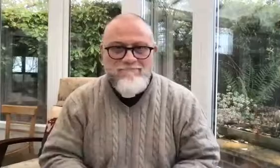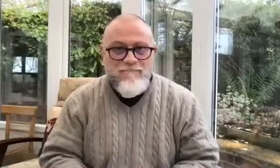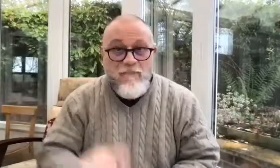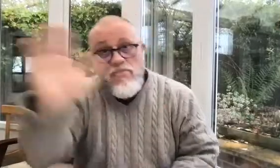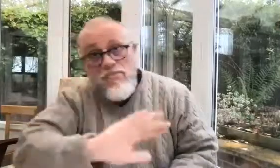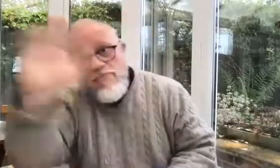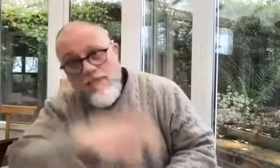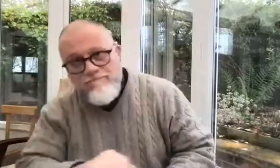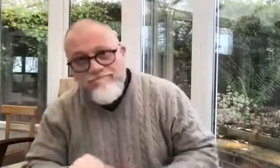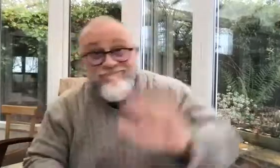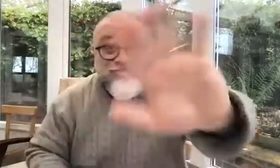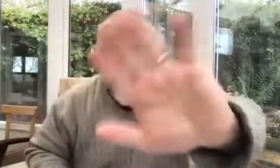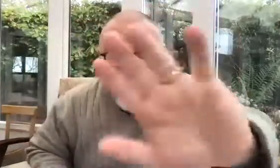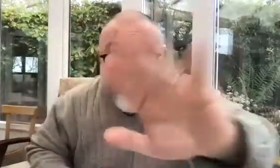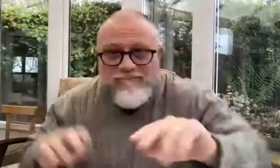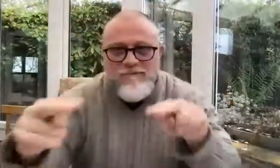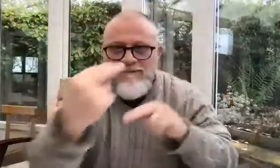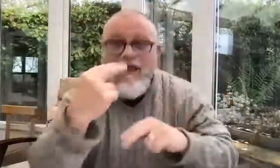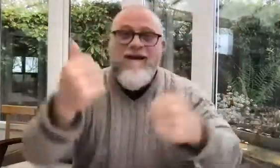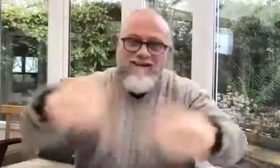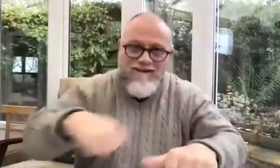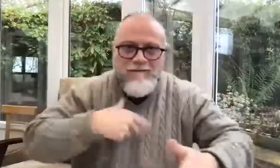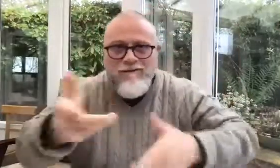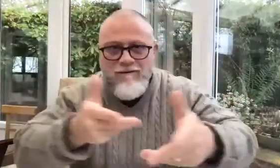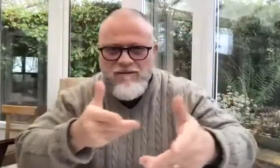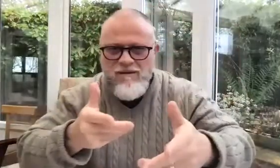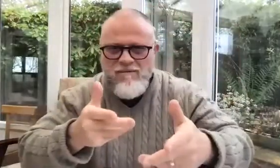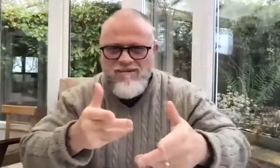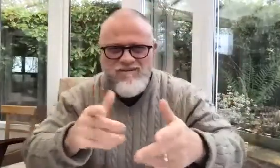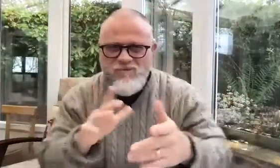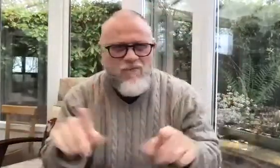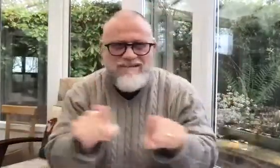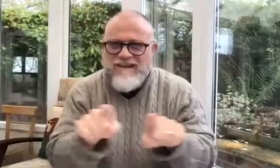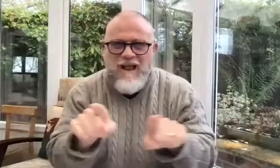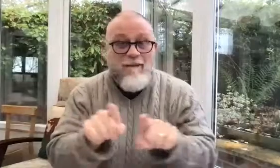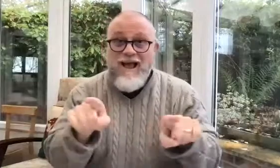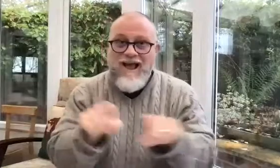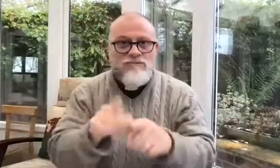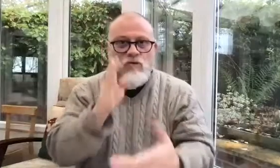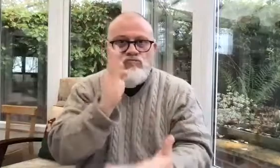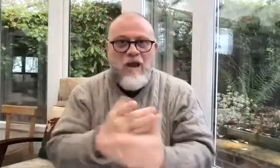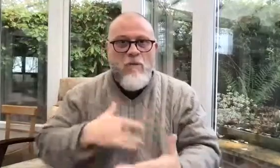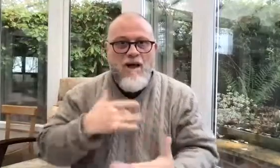not the same either. You're waving, trying to get people's attention. It's not the same.